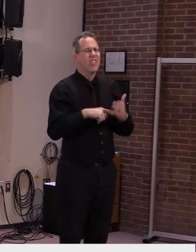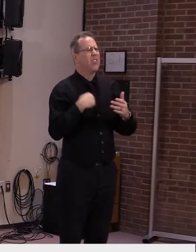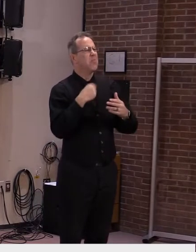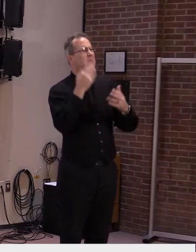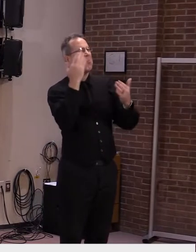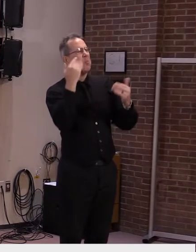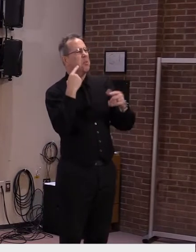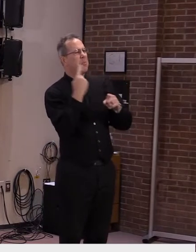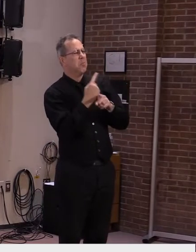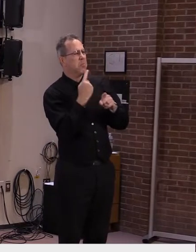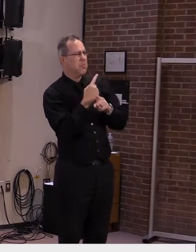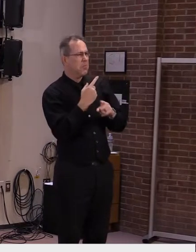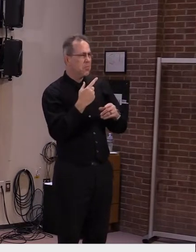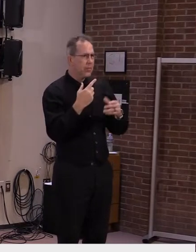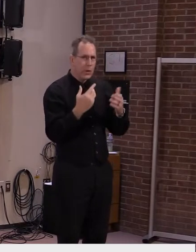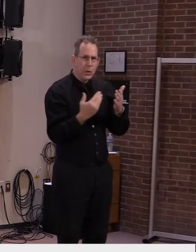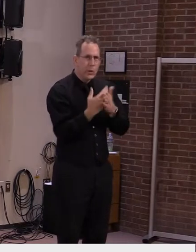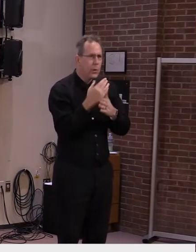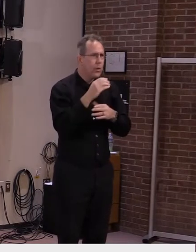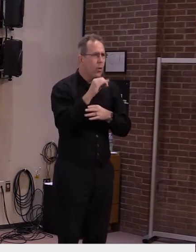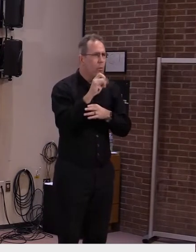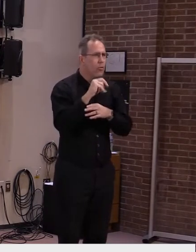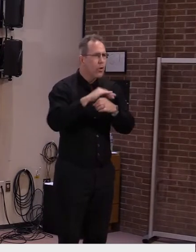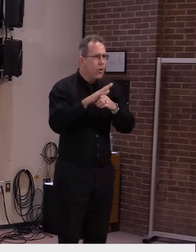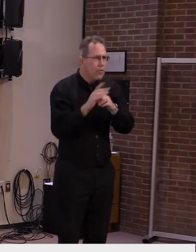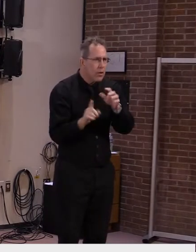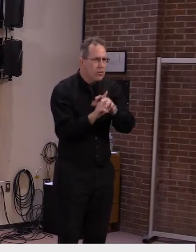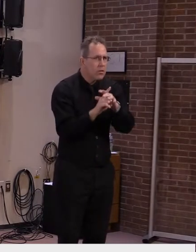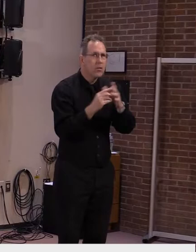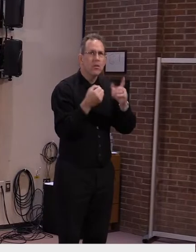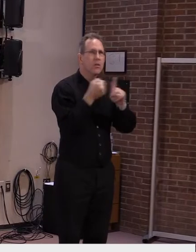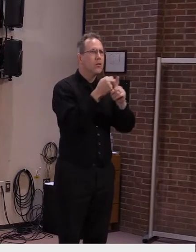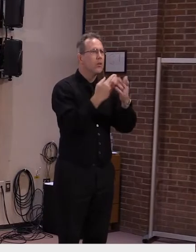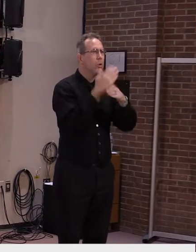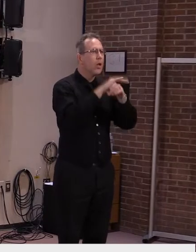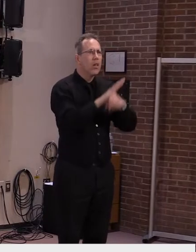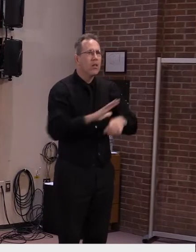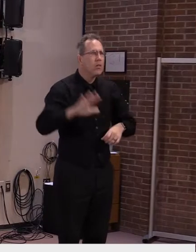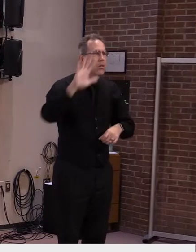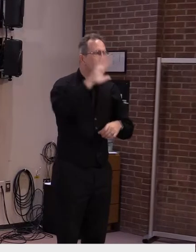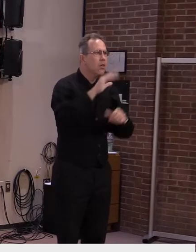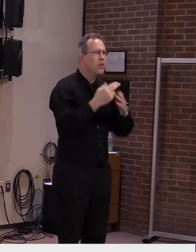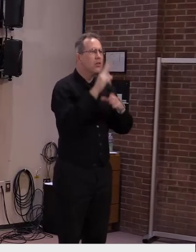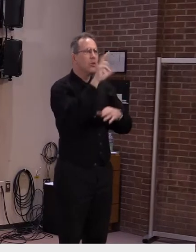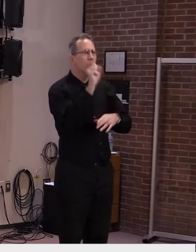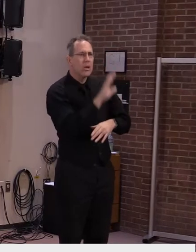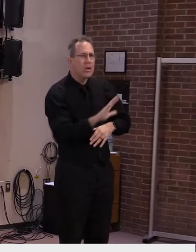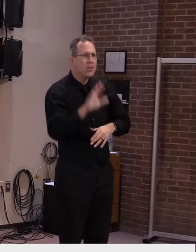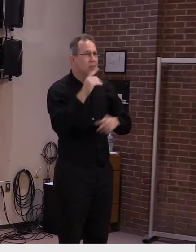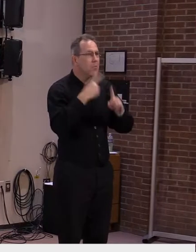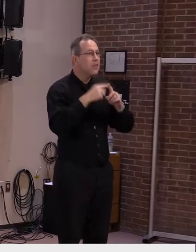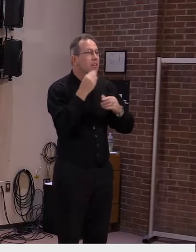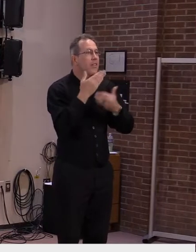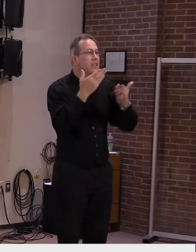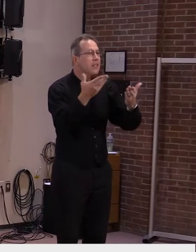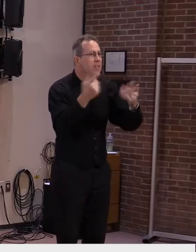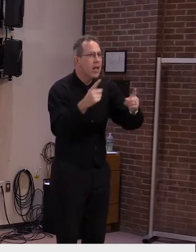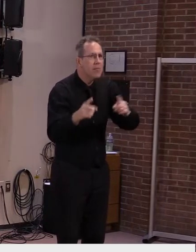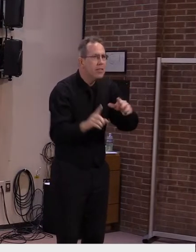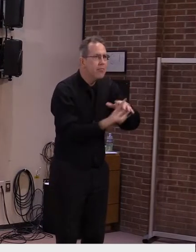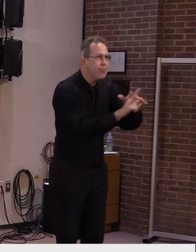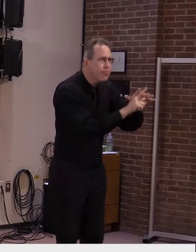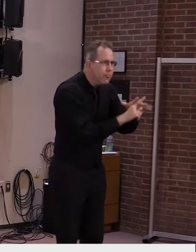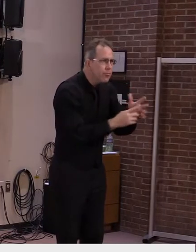country, there were reporting delays and anomalies associated with the Thanksgiving holiday. So when you look at